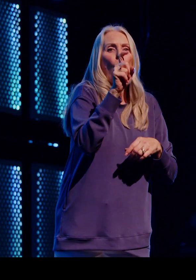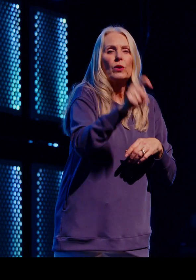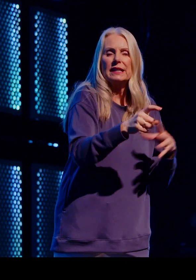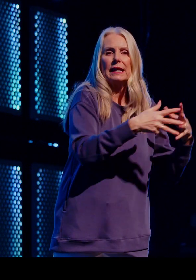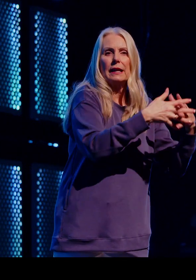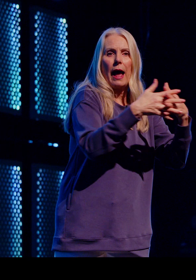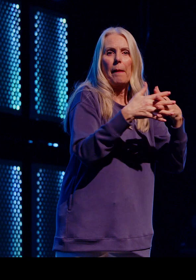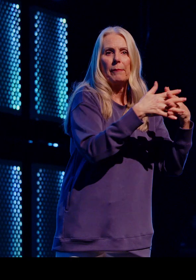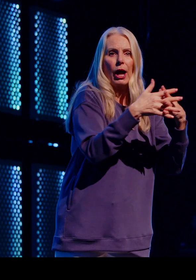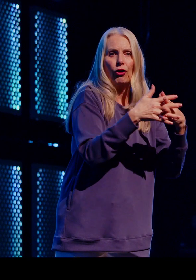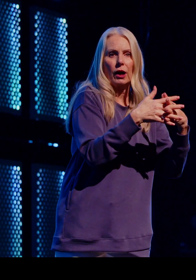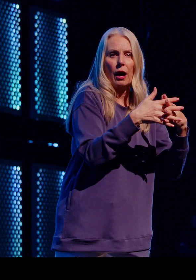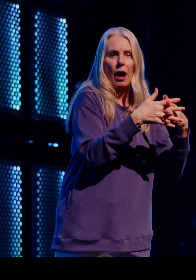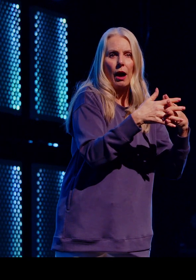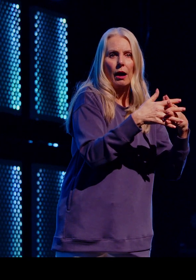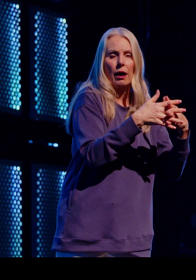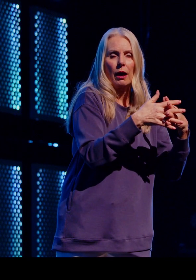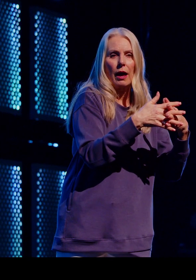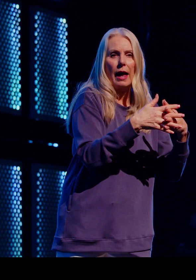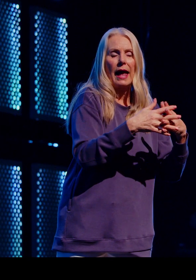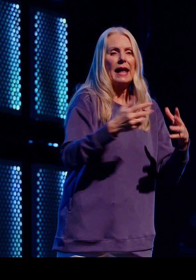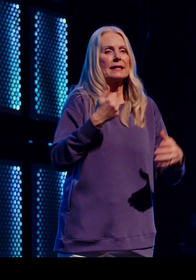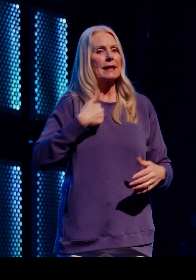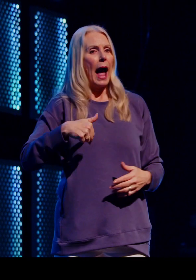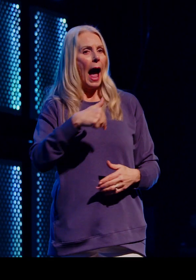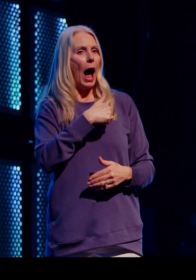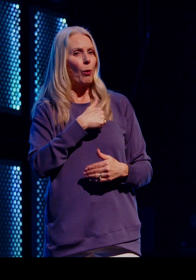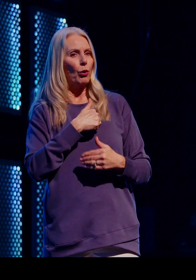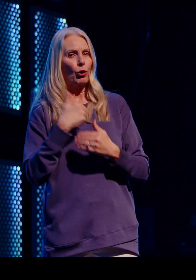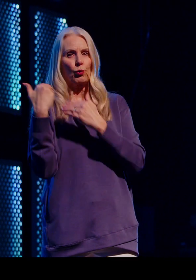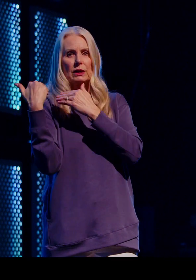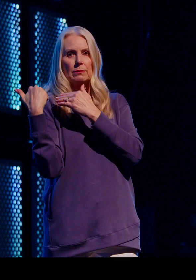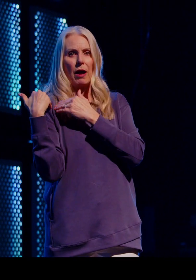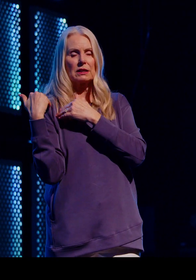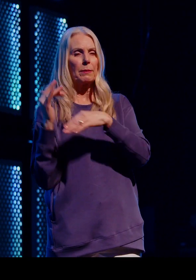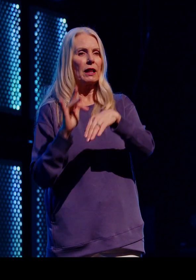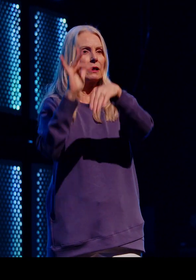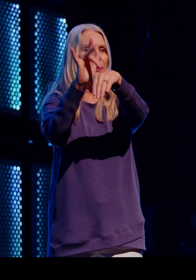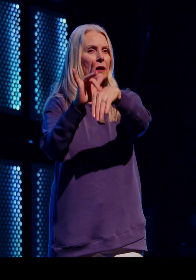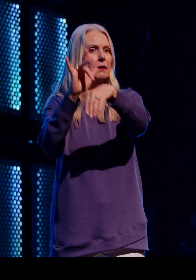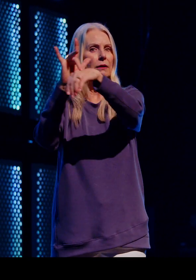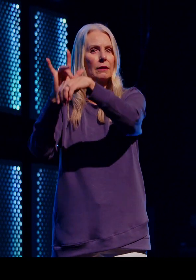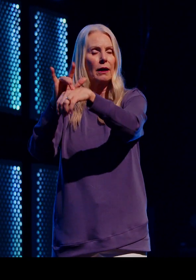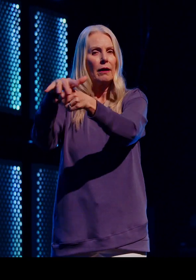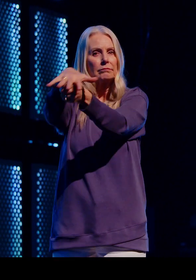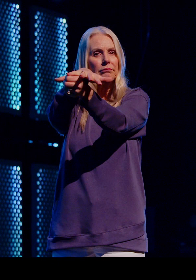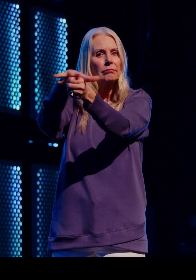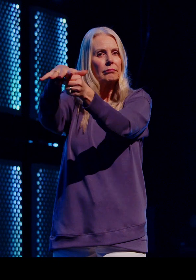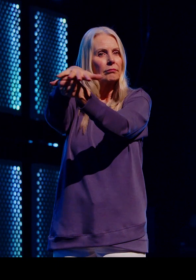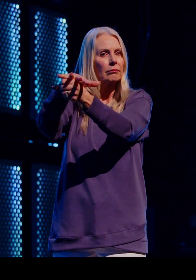our responsibility to reach them." And hopes that they'll go to the world.